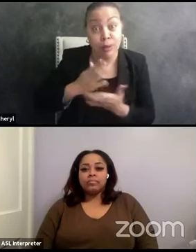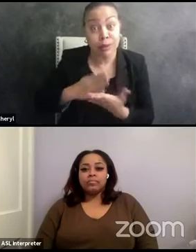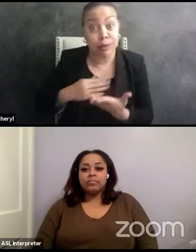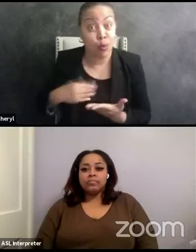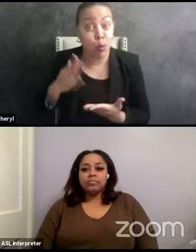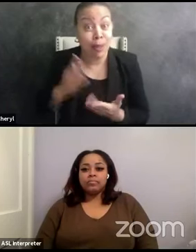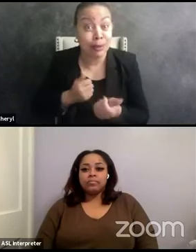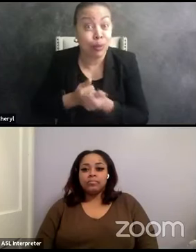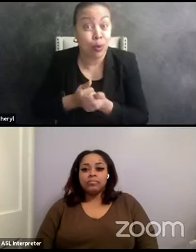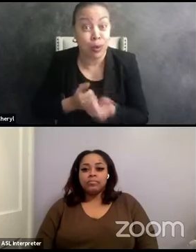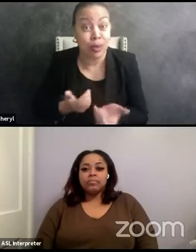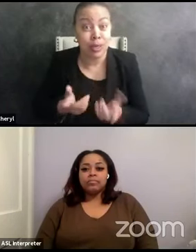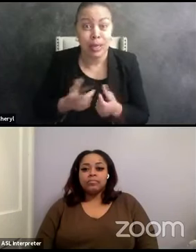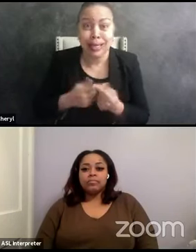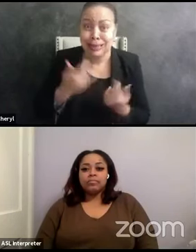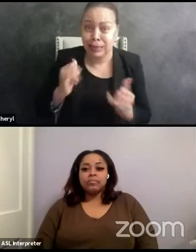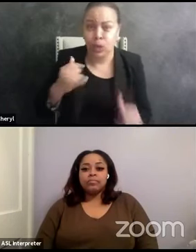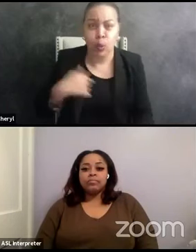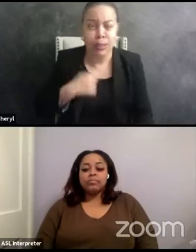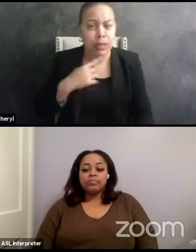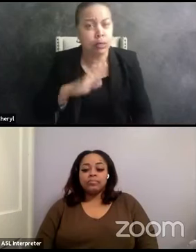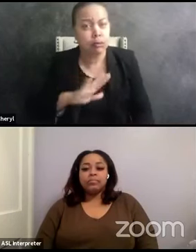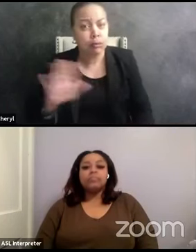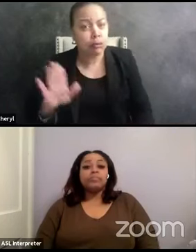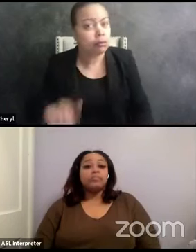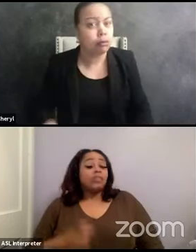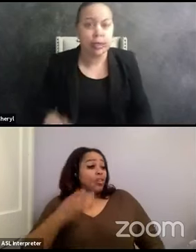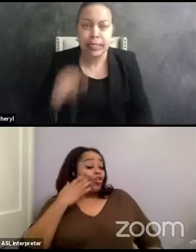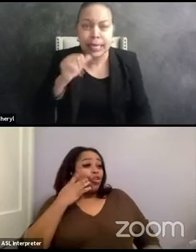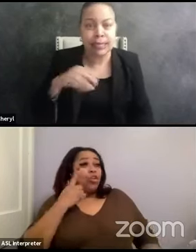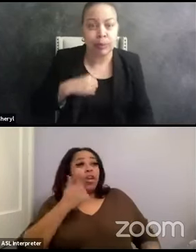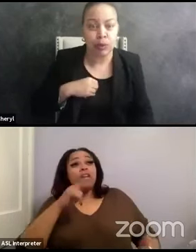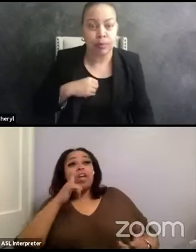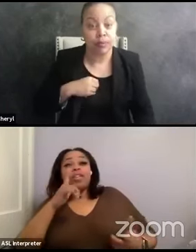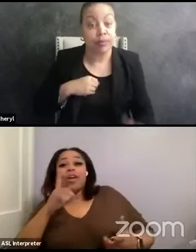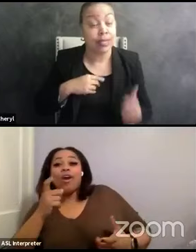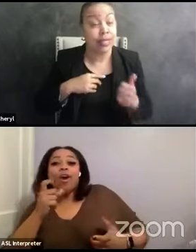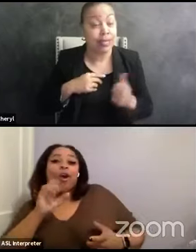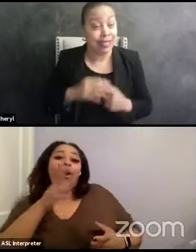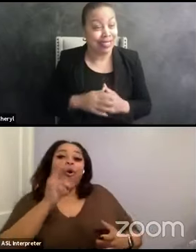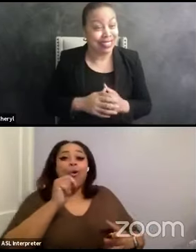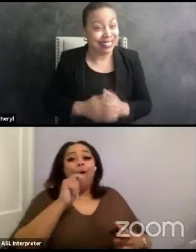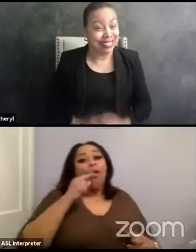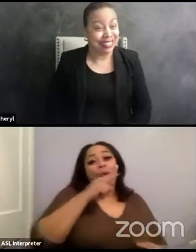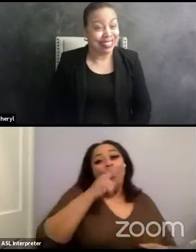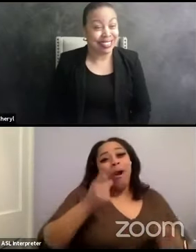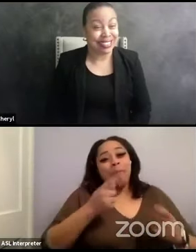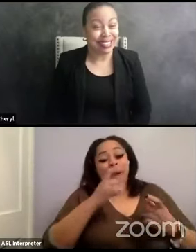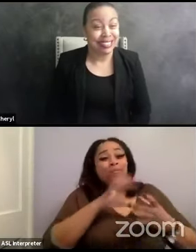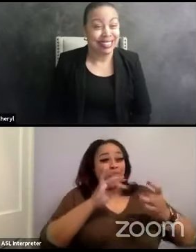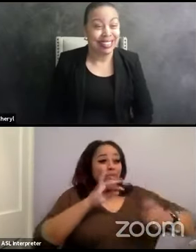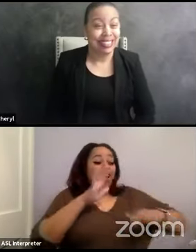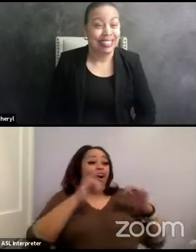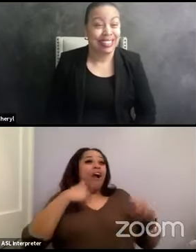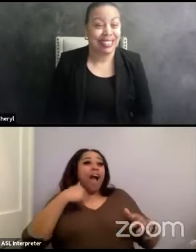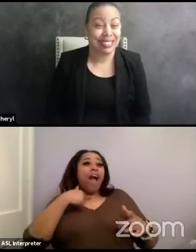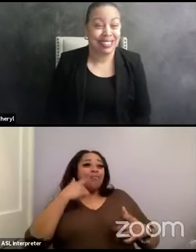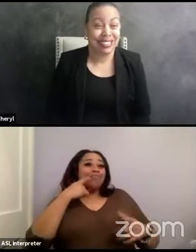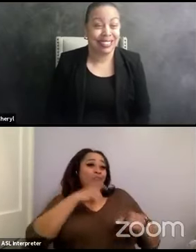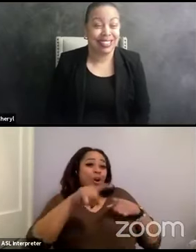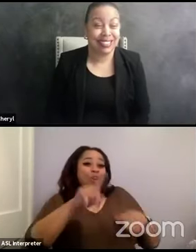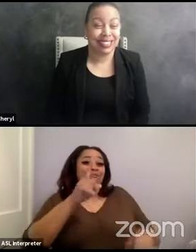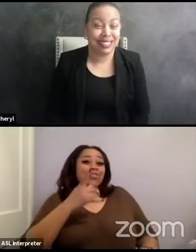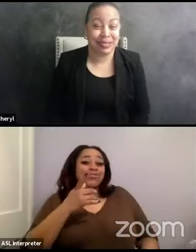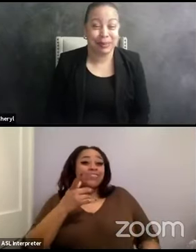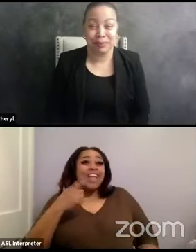that we can say, absolutely not, Well, unacceptable, if another corn pop story comes out, I'm calling right? it. You heard it here.